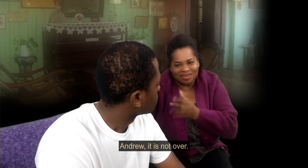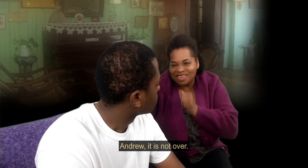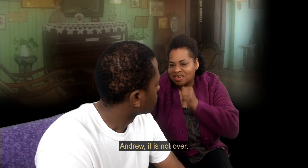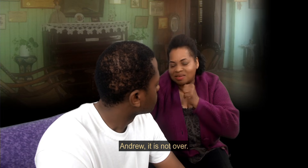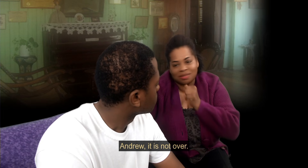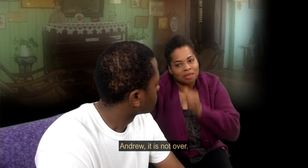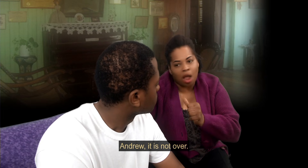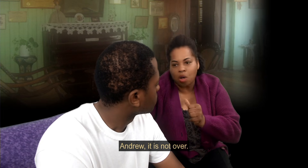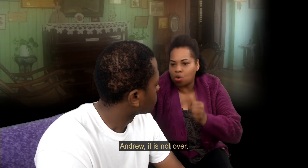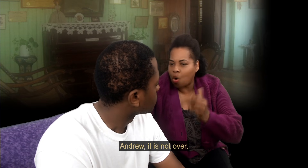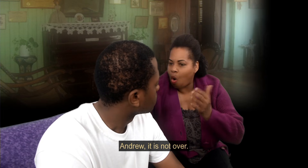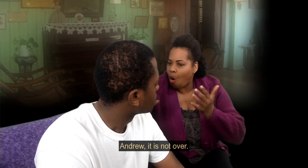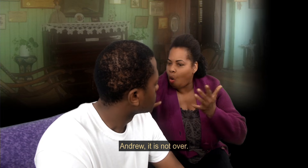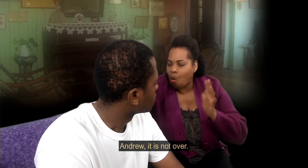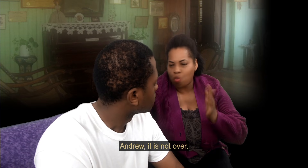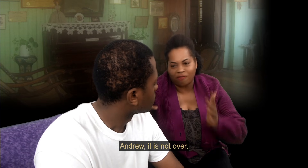it is not over.